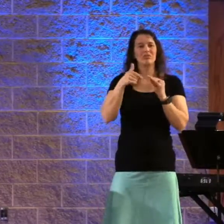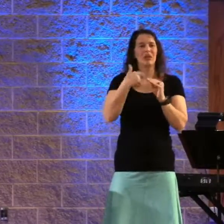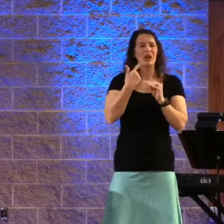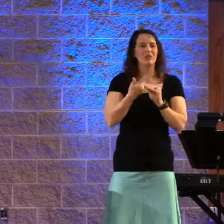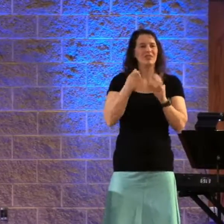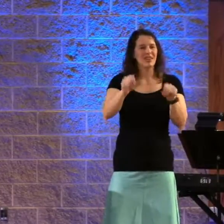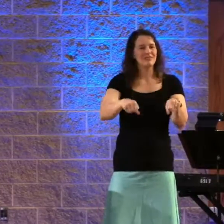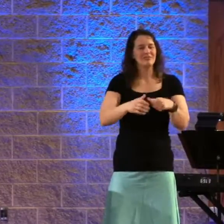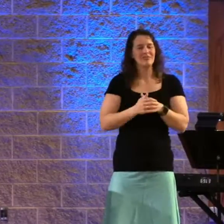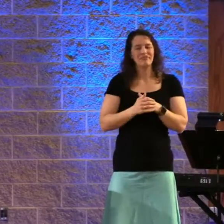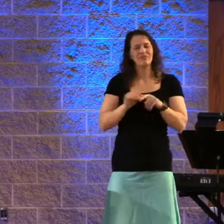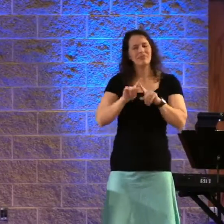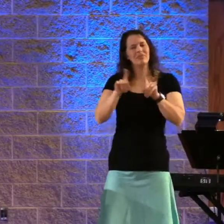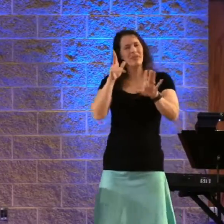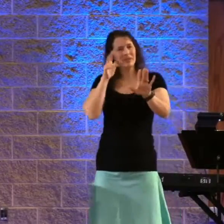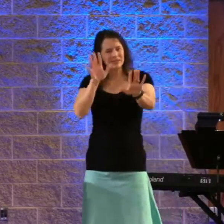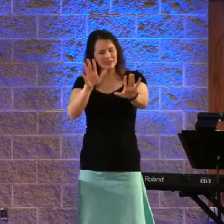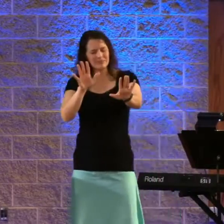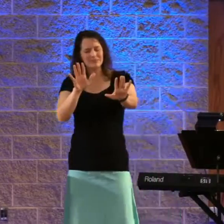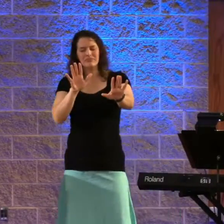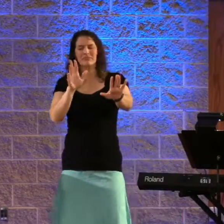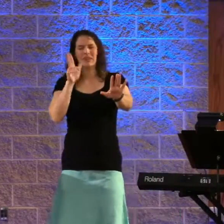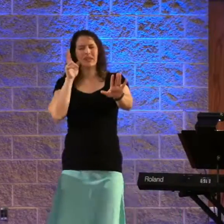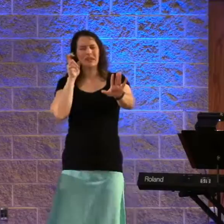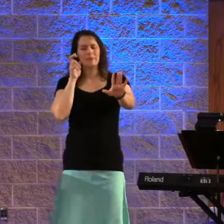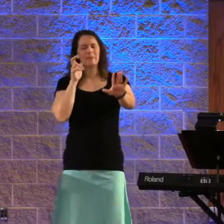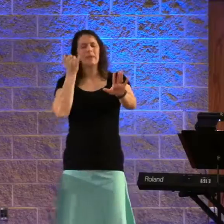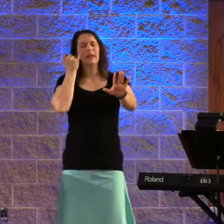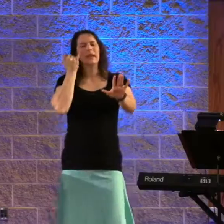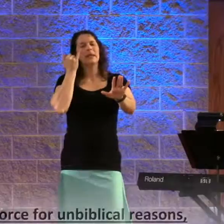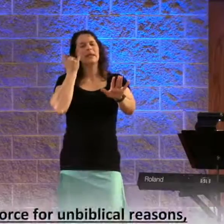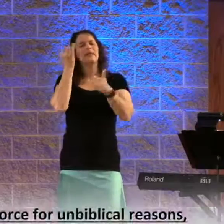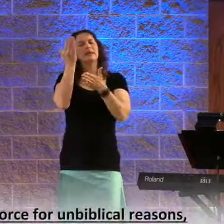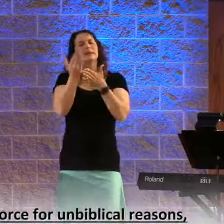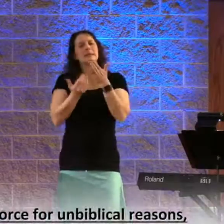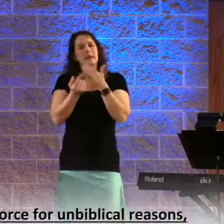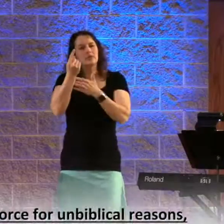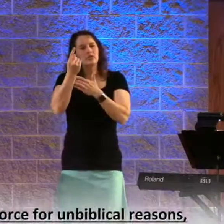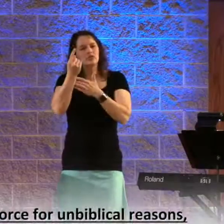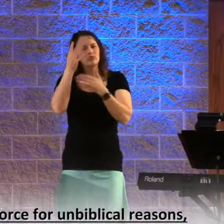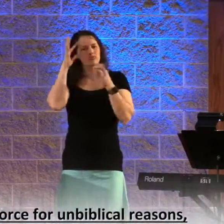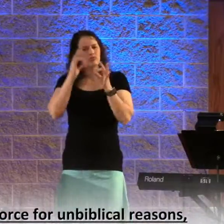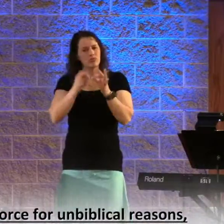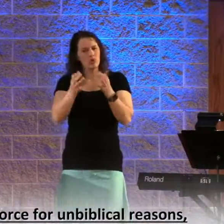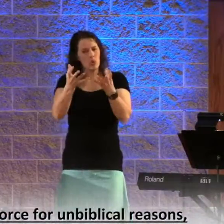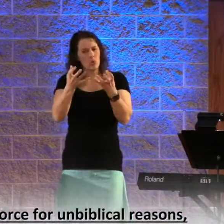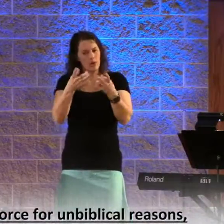time. But hear me out, will you? Hear me out. If someone has chosen to